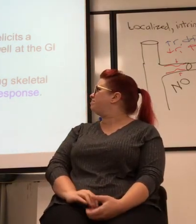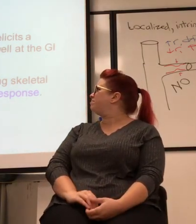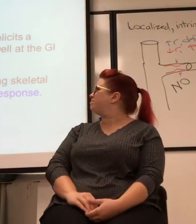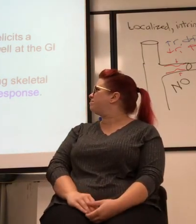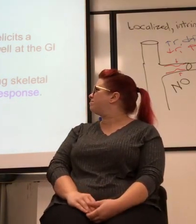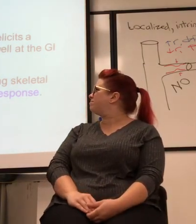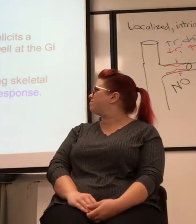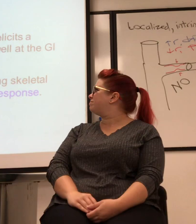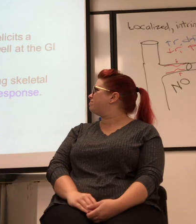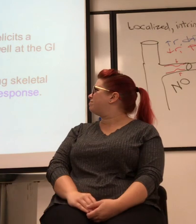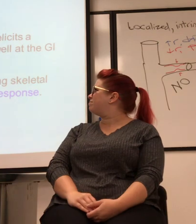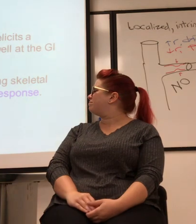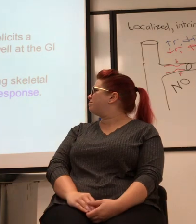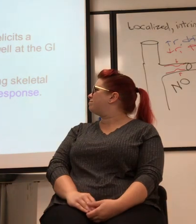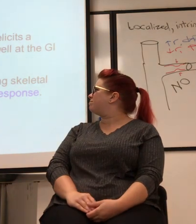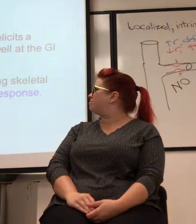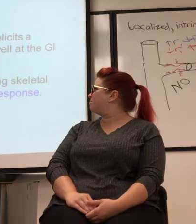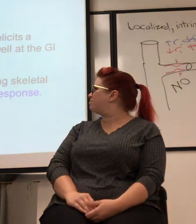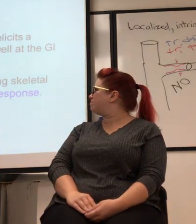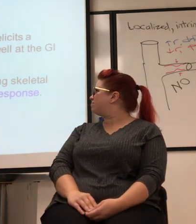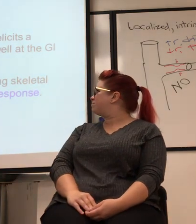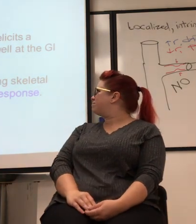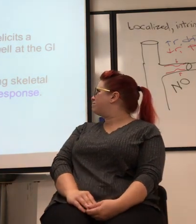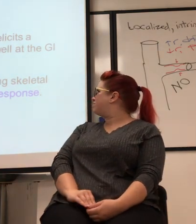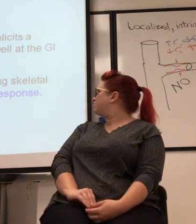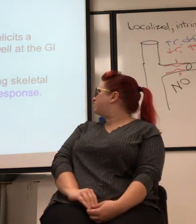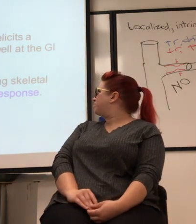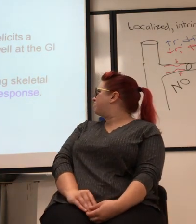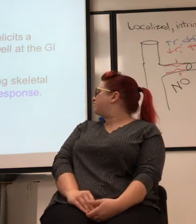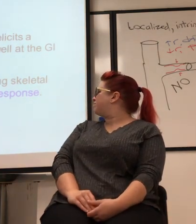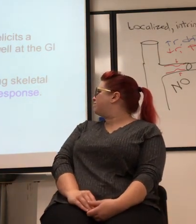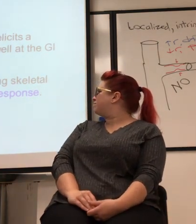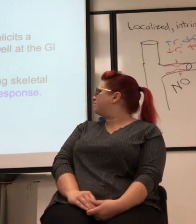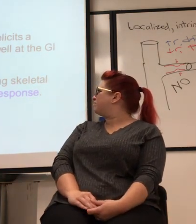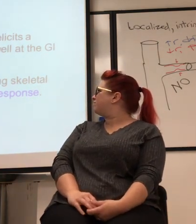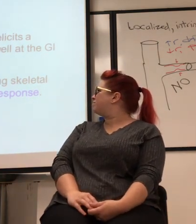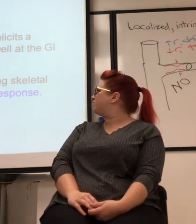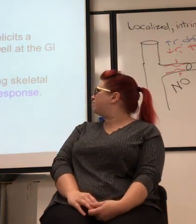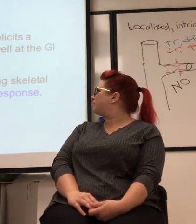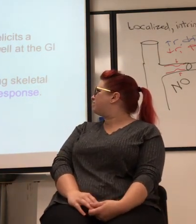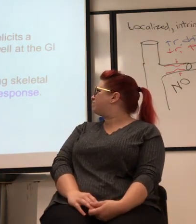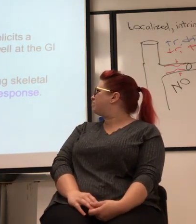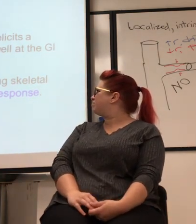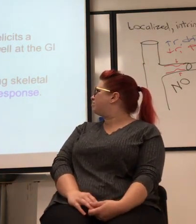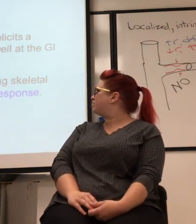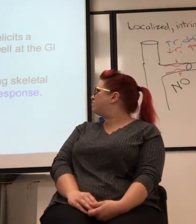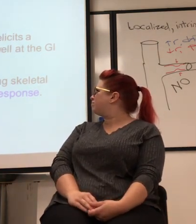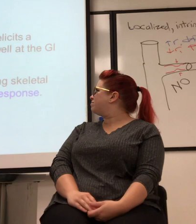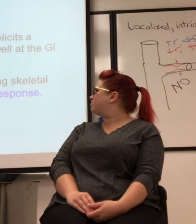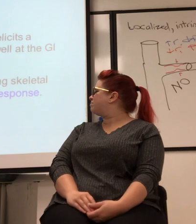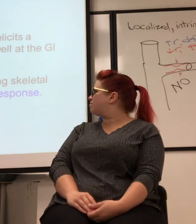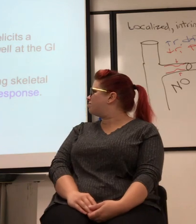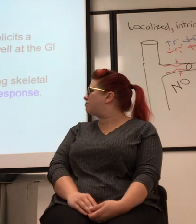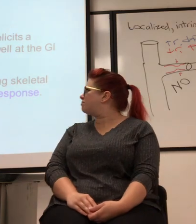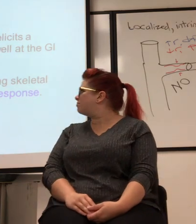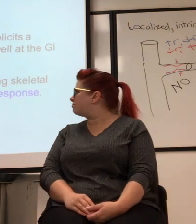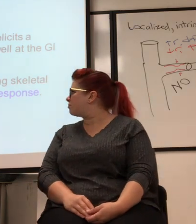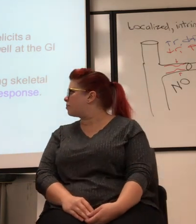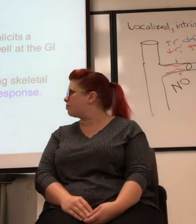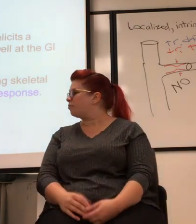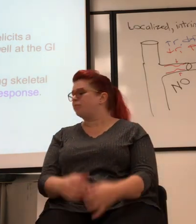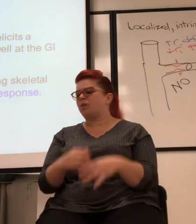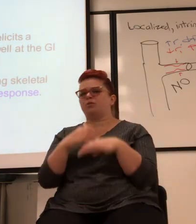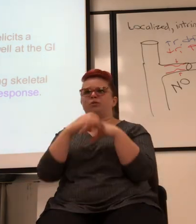GI and liver. Okay, I just wrote that. And there's sympathetic inputs to the working muscle beds that has a vasodilator response. So you constrict one